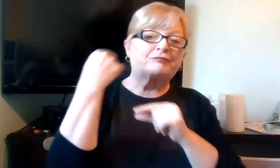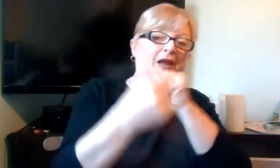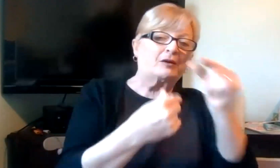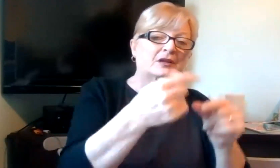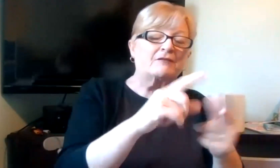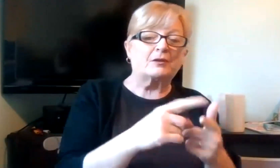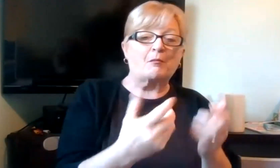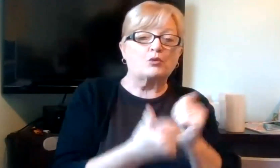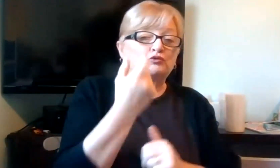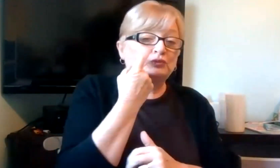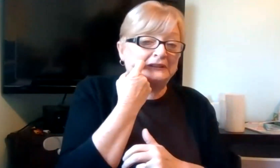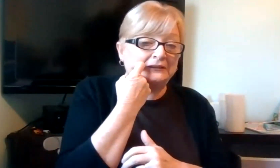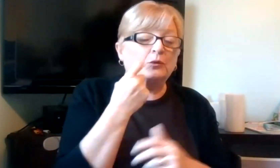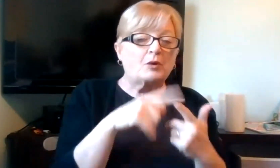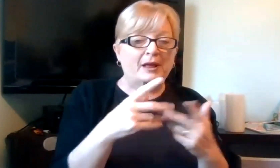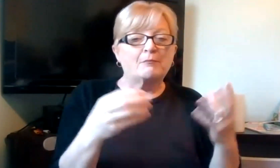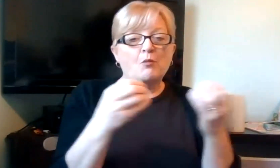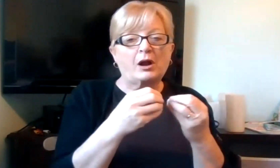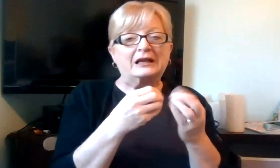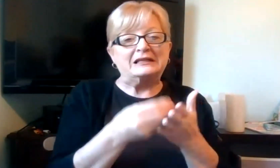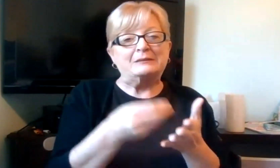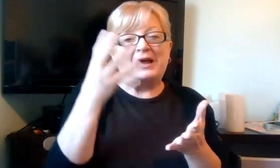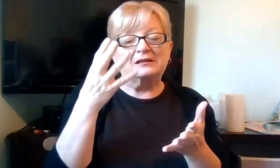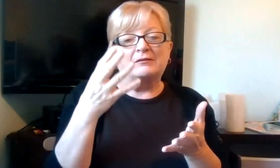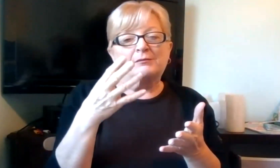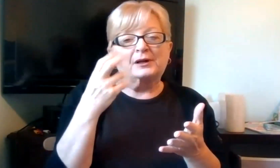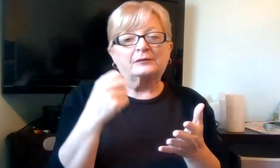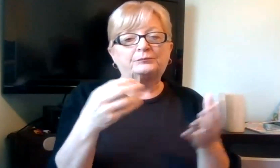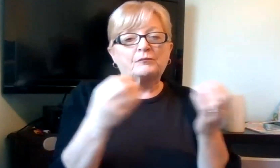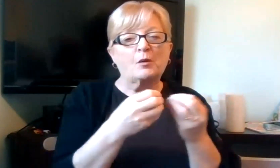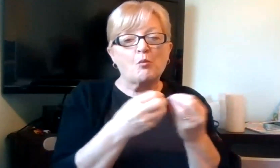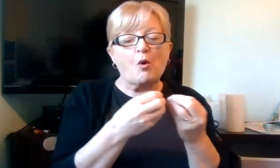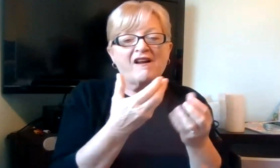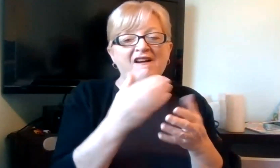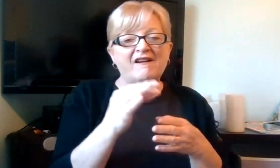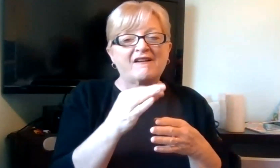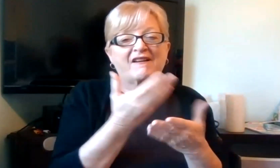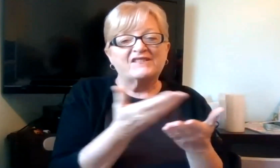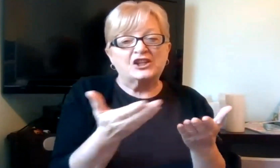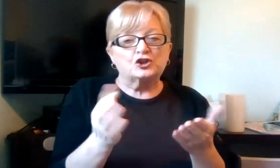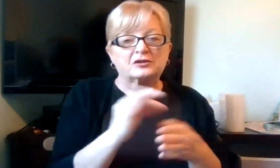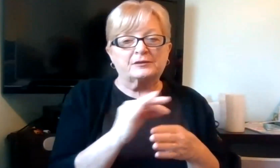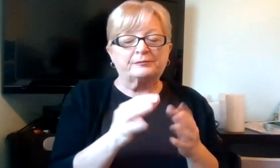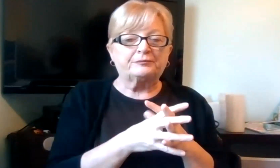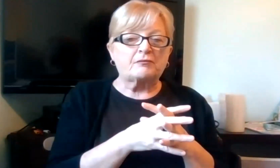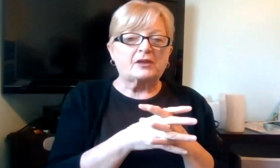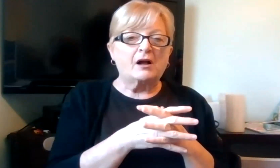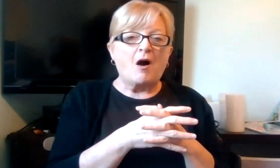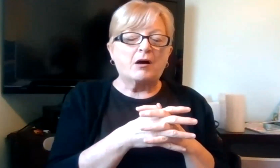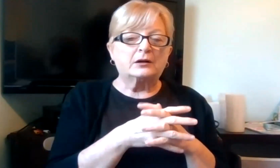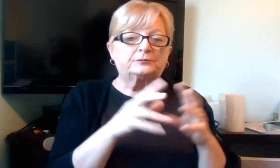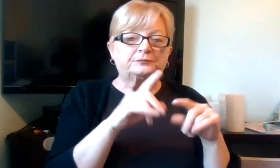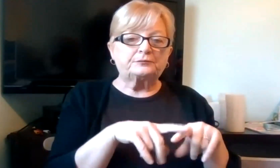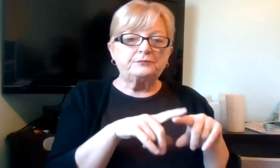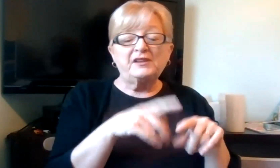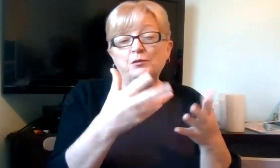recent one, it's going to be a little bit more expensive just because there are more features. And then also it would depend if you chose to buy the grill